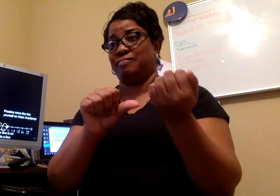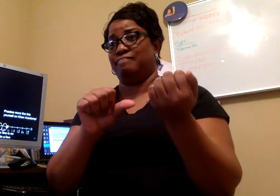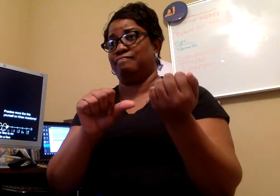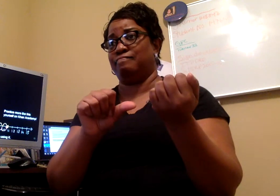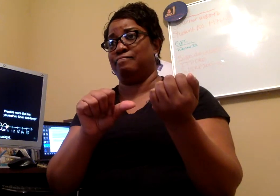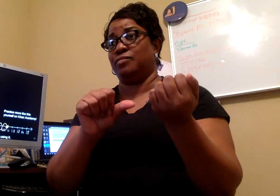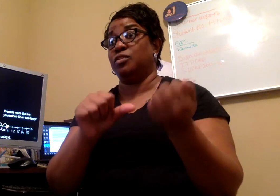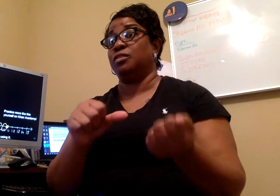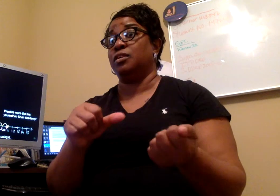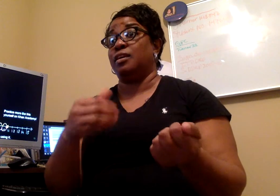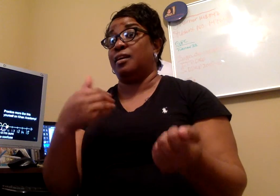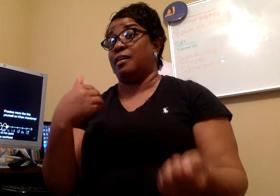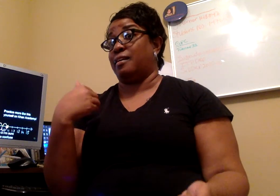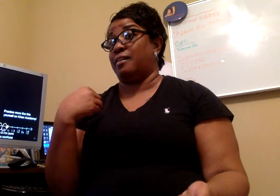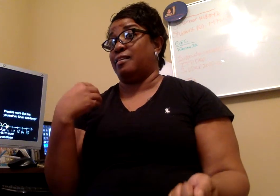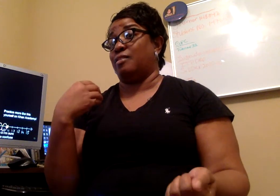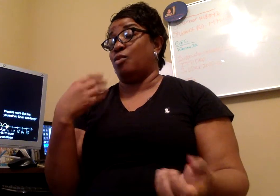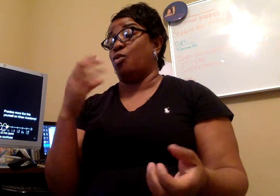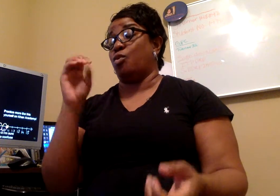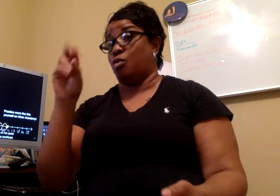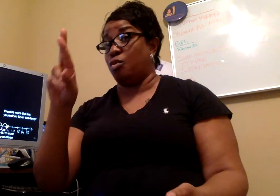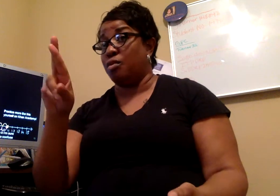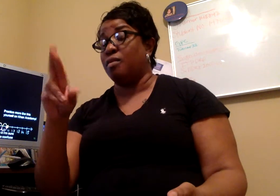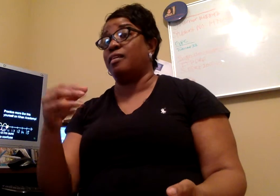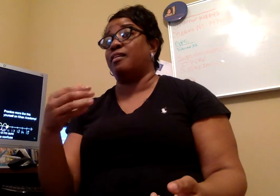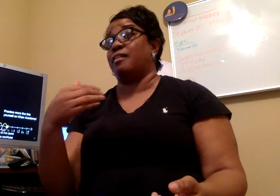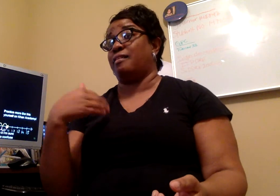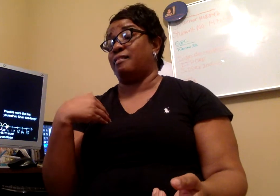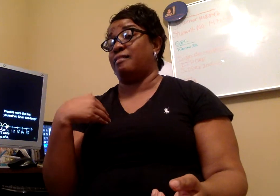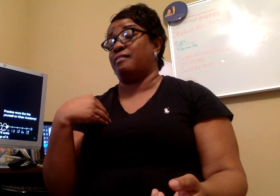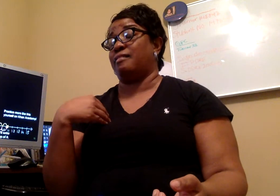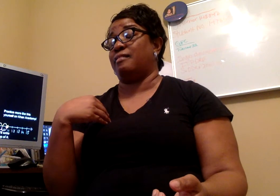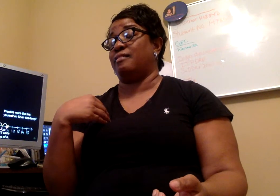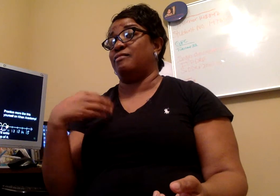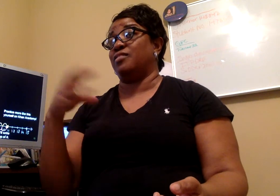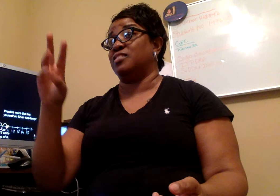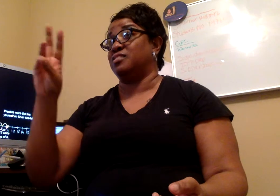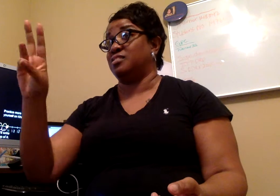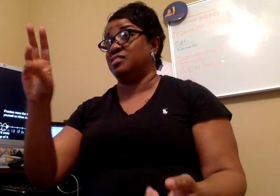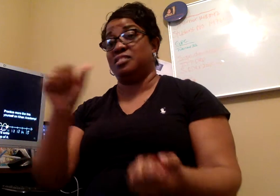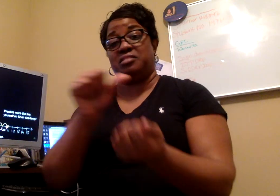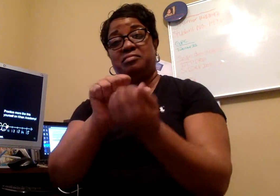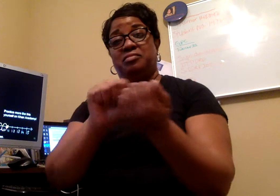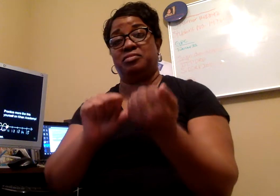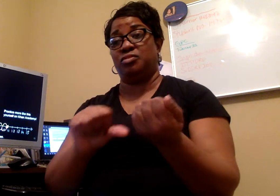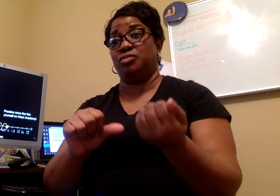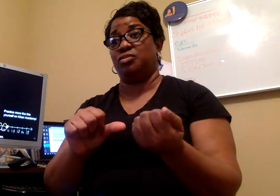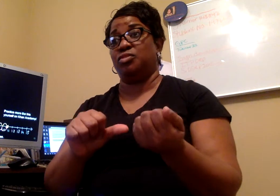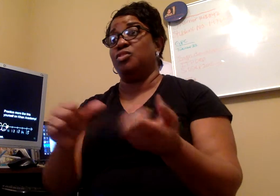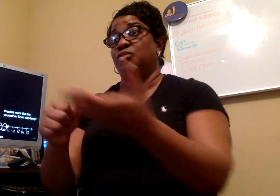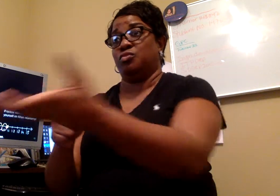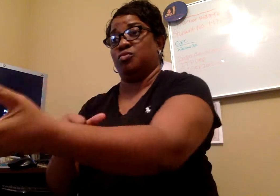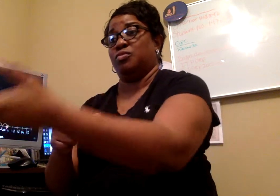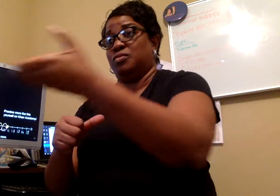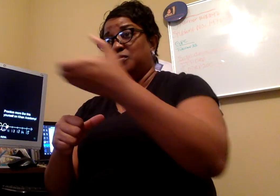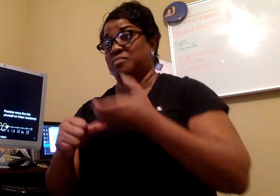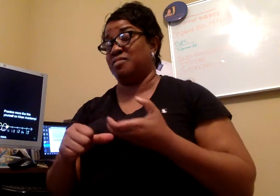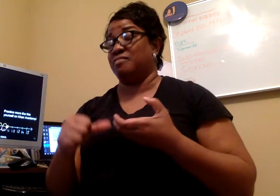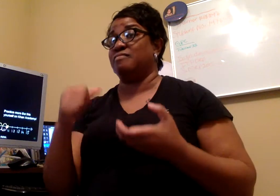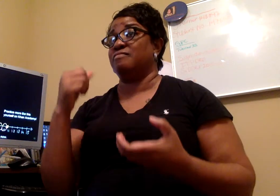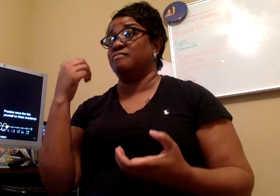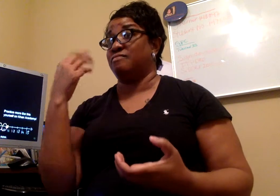nice, I'm going to do a few more problems using it. Although, as I use it, I'm sure I'll just continue to confuse you because I'll write so much on top of it. But let's see. I'll